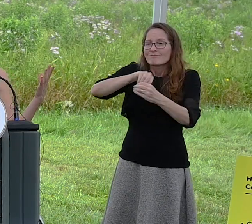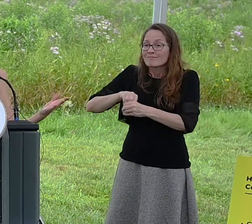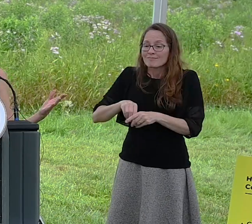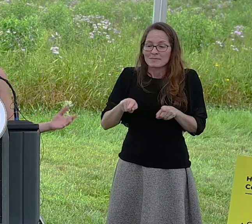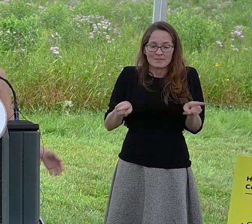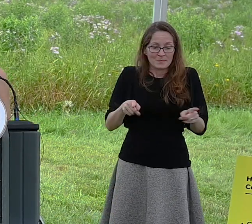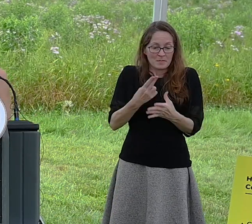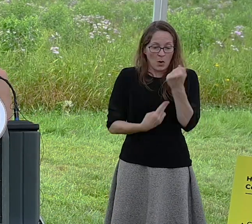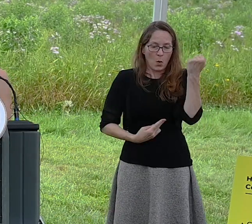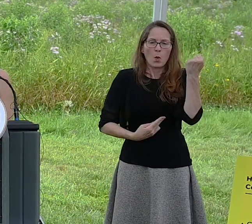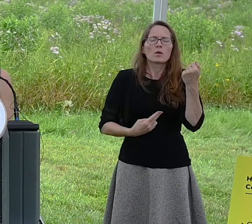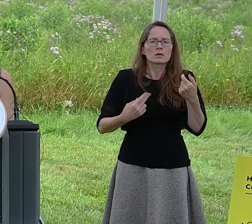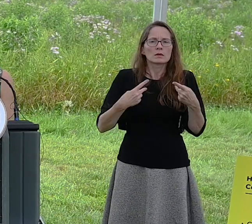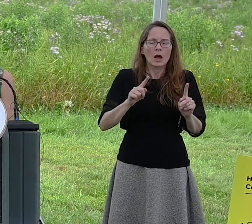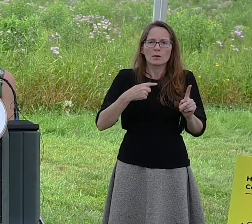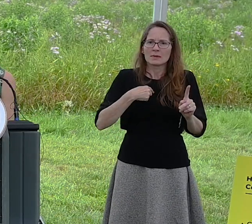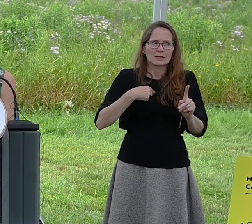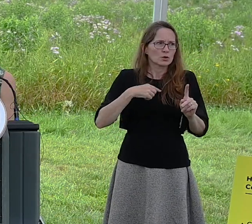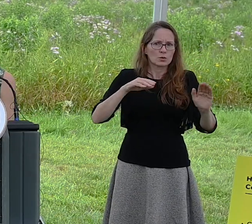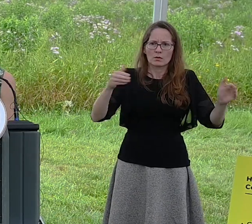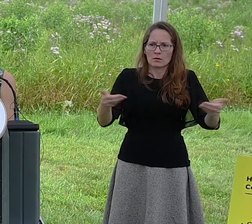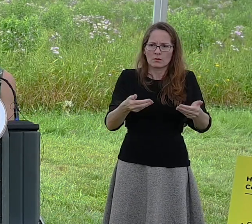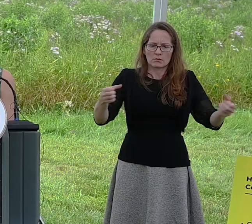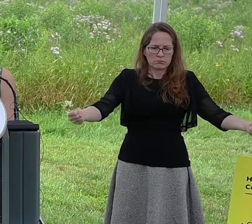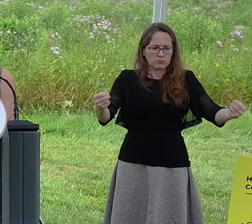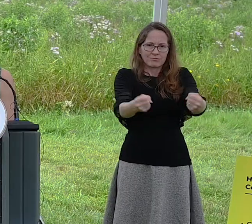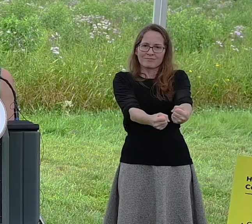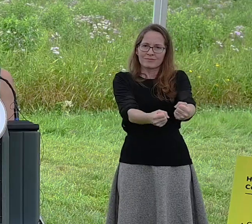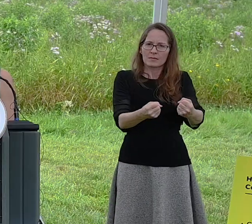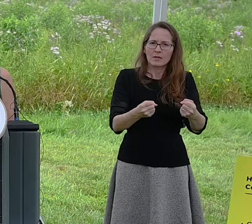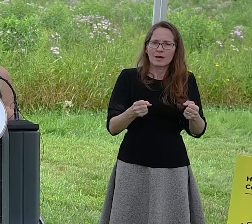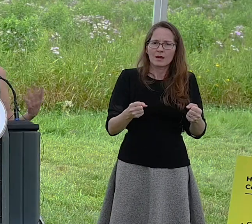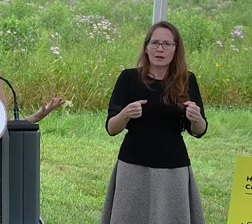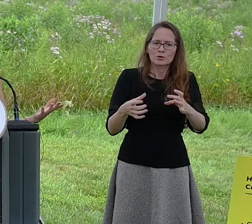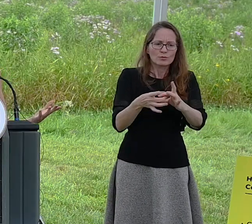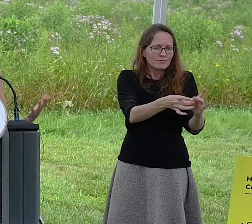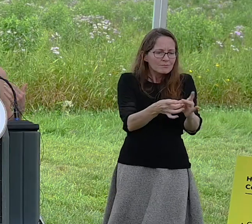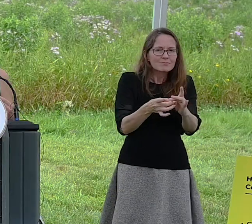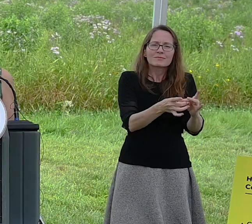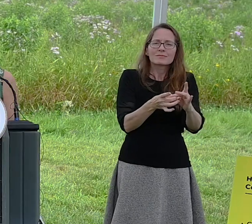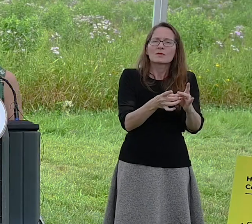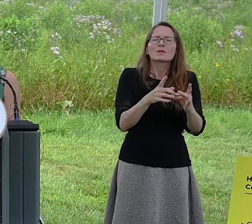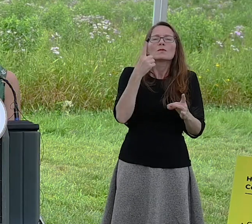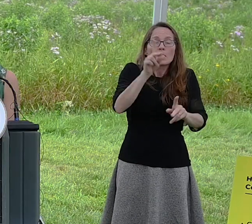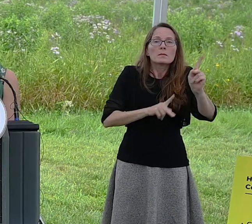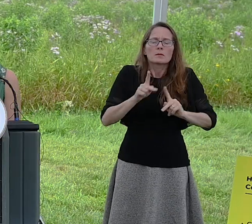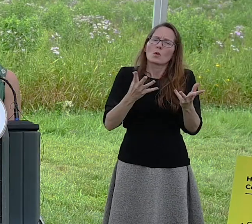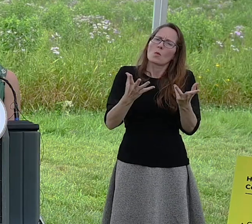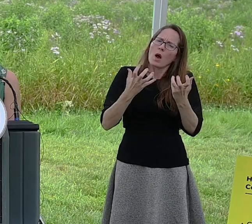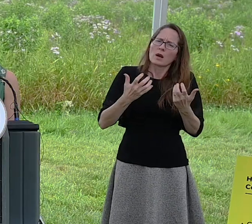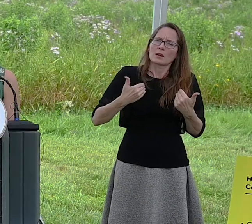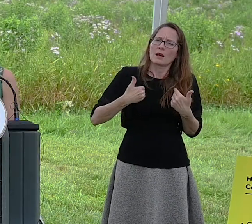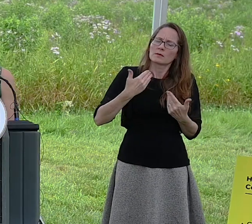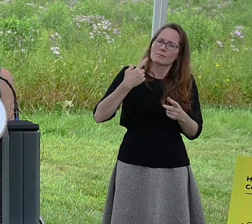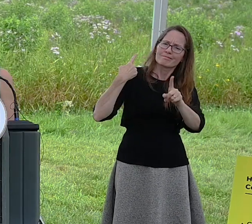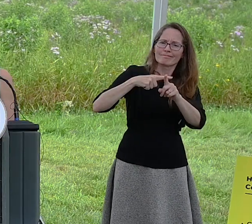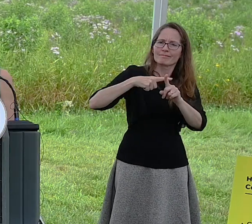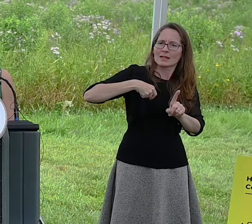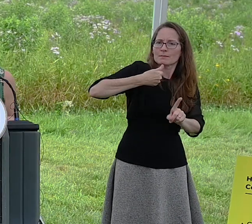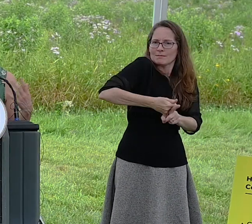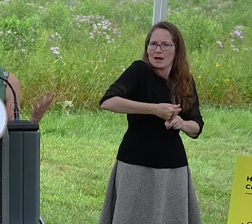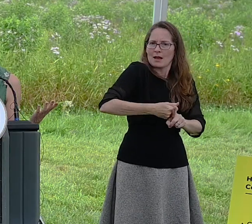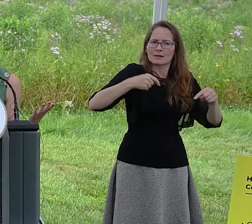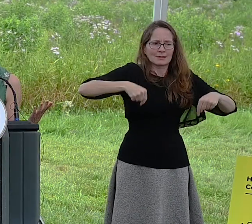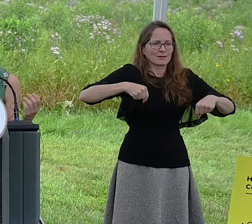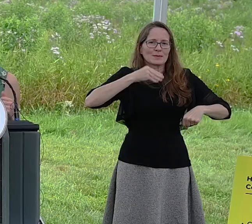together community members that want to make a difference, want to make an impact, and do the work at home, here locally, where it really makes a